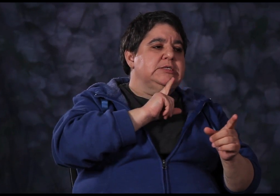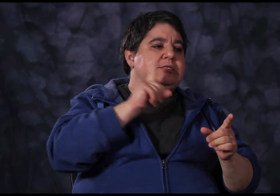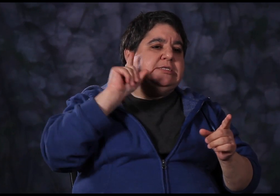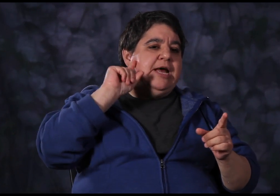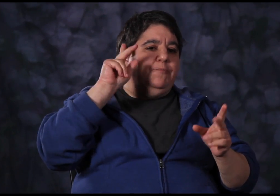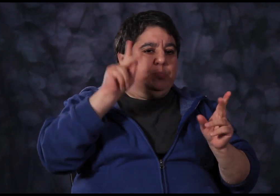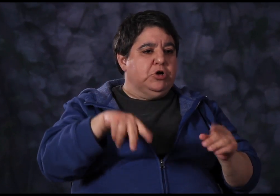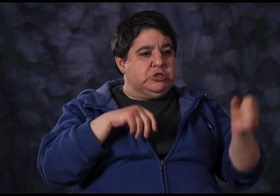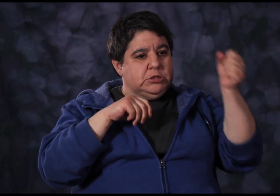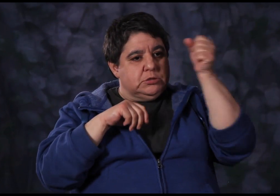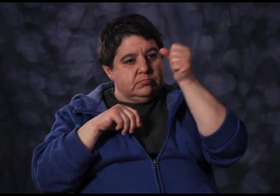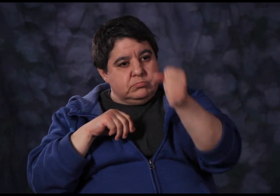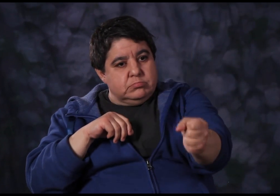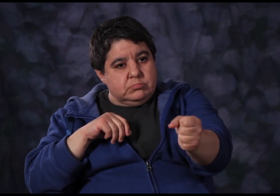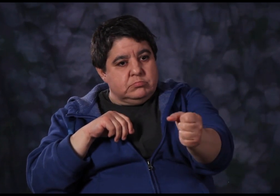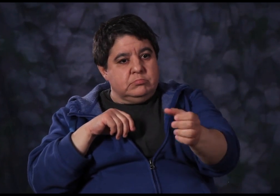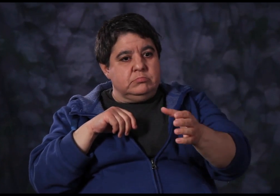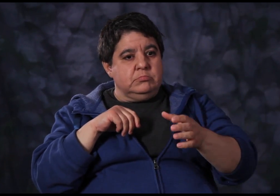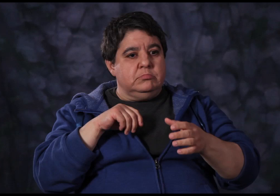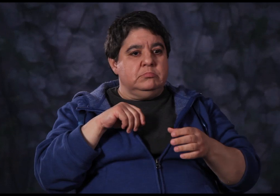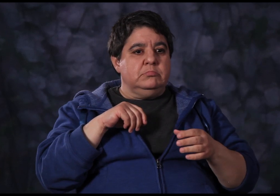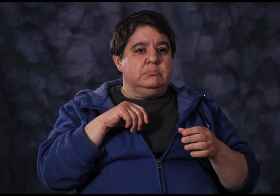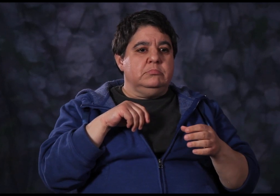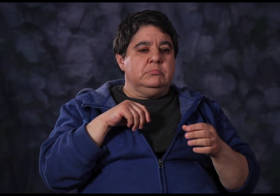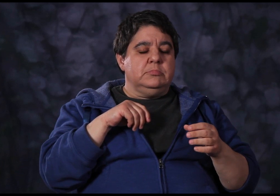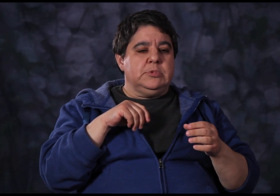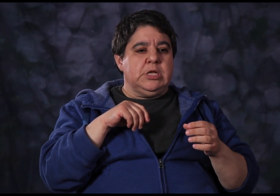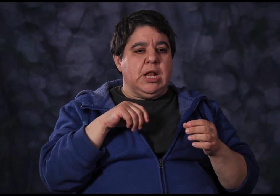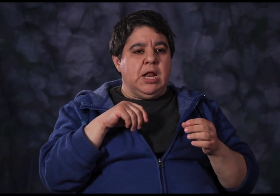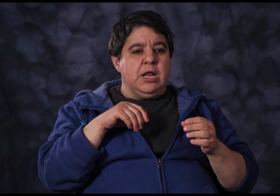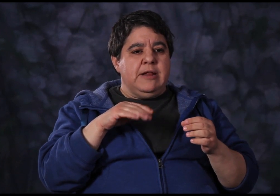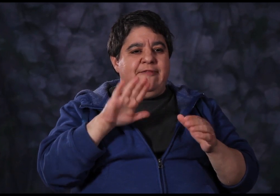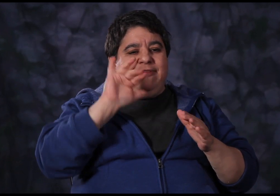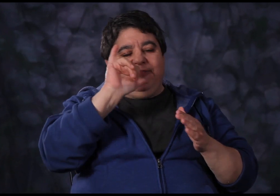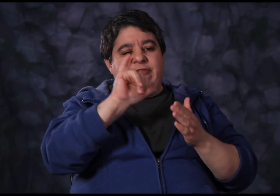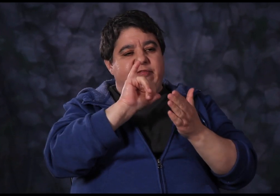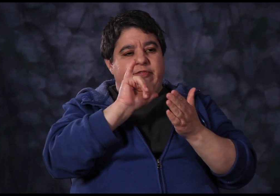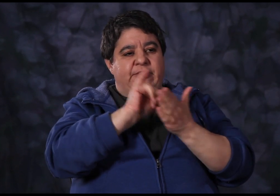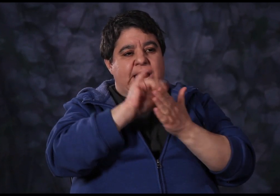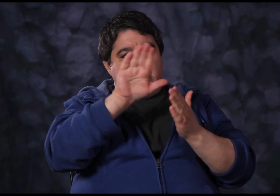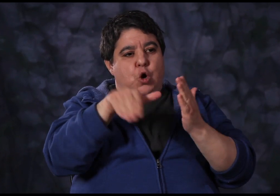access. So making sure there's an interpreter or a deaf person facilitating.